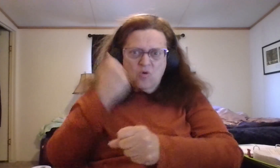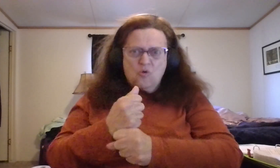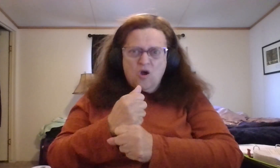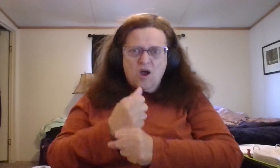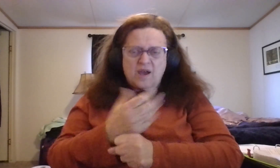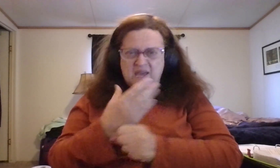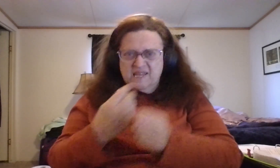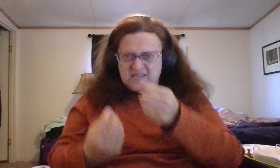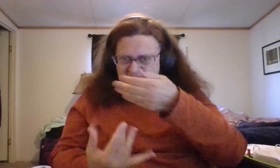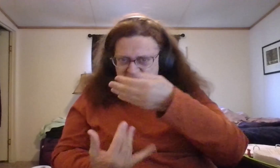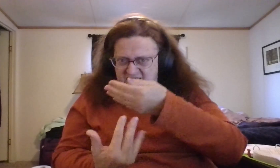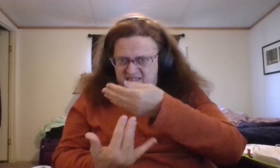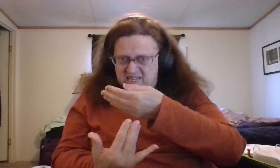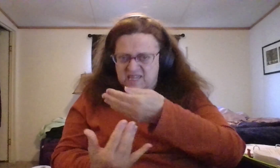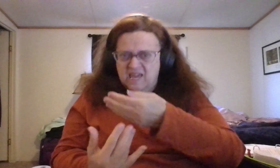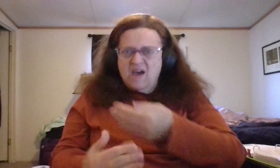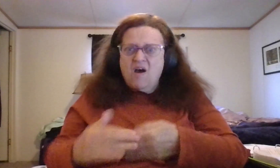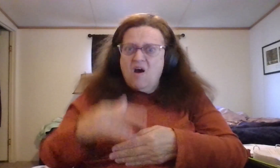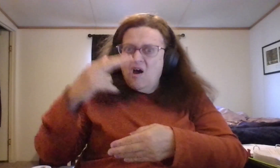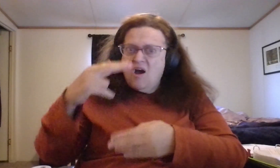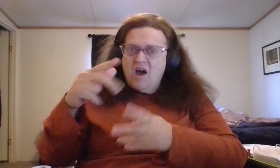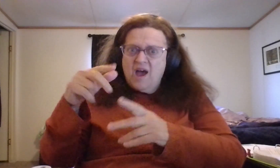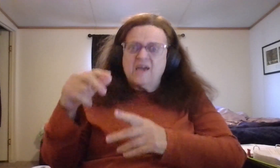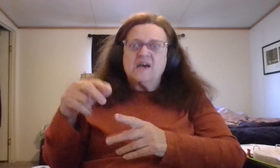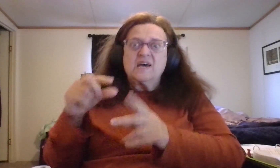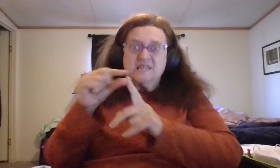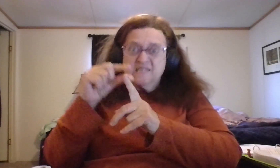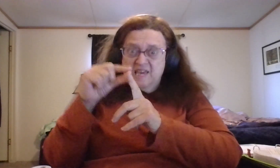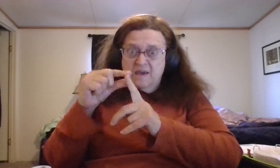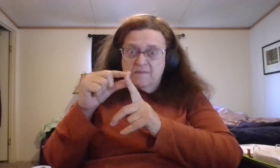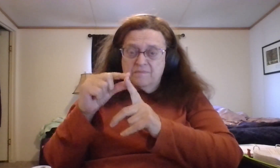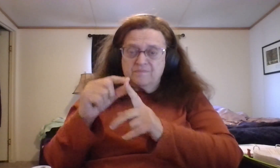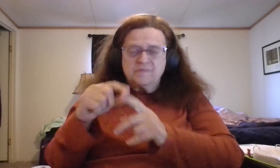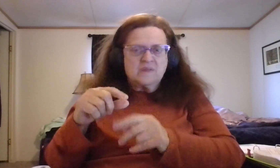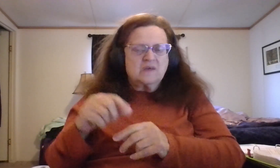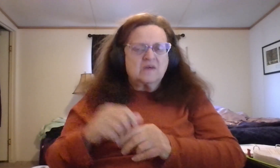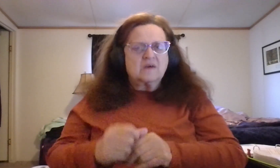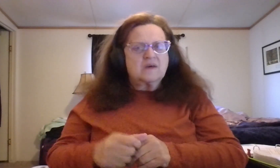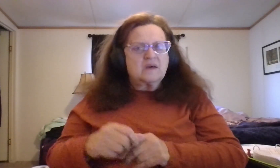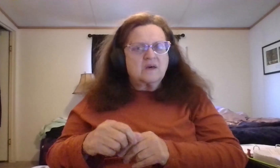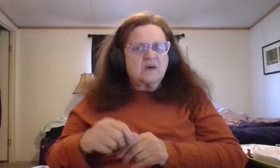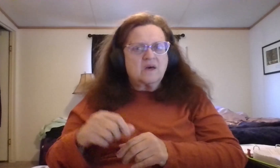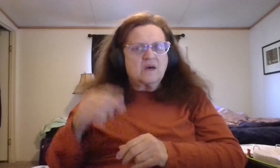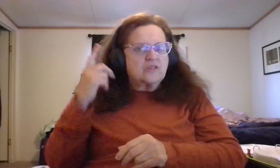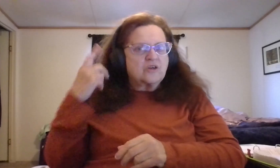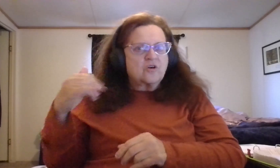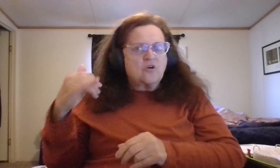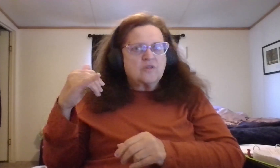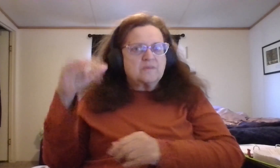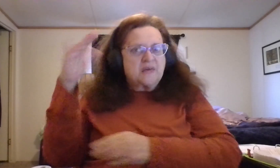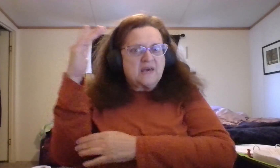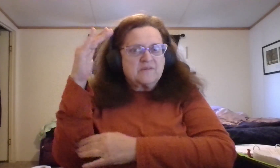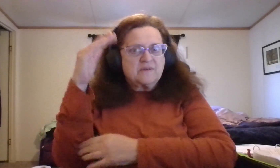high temp. The golden lampstand, made in the shape of a